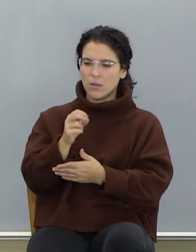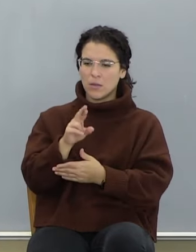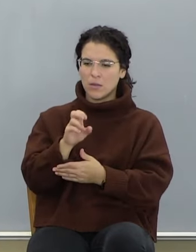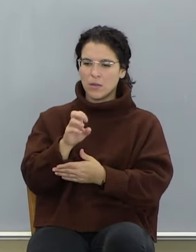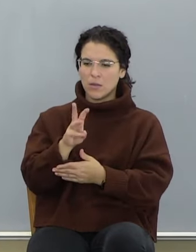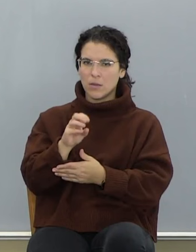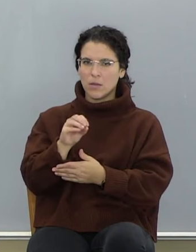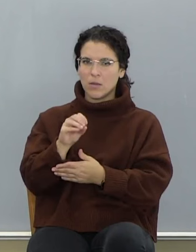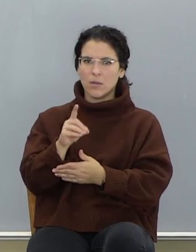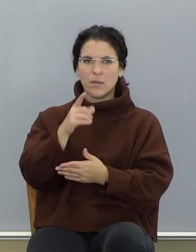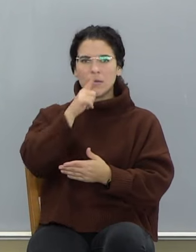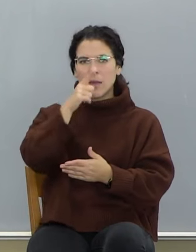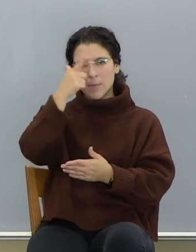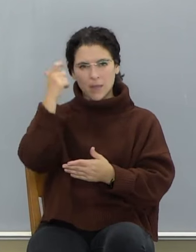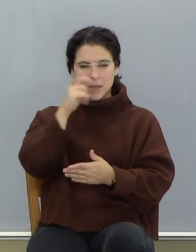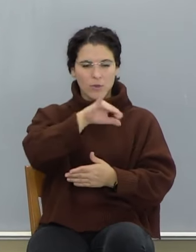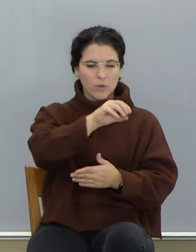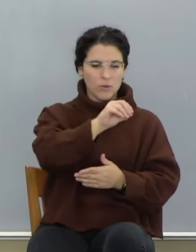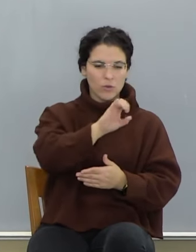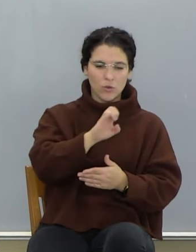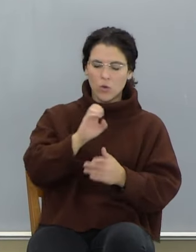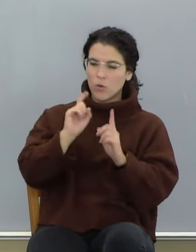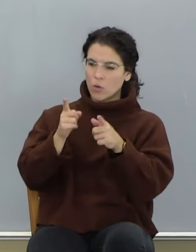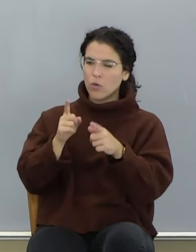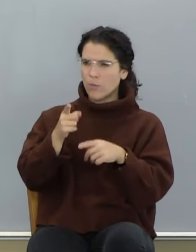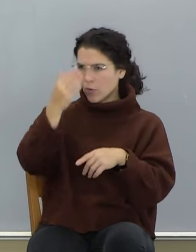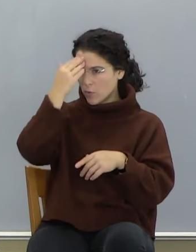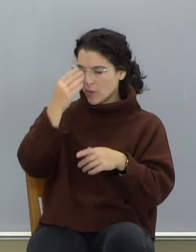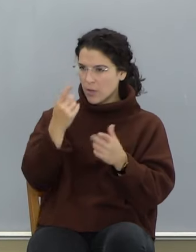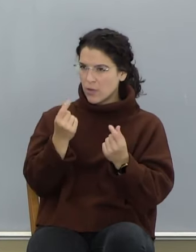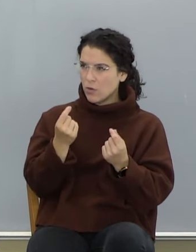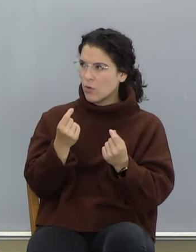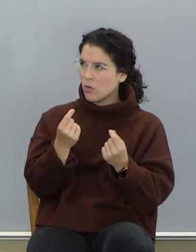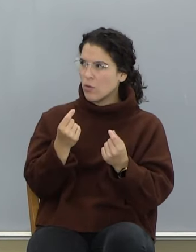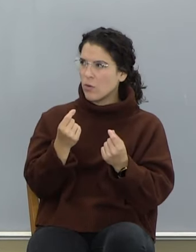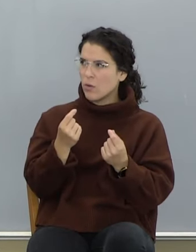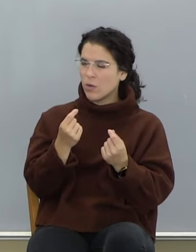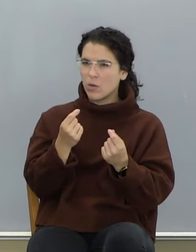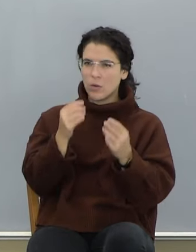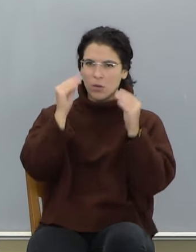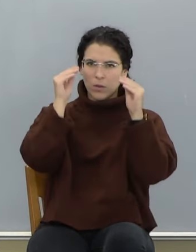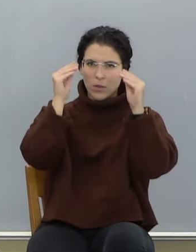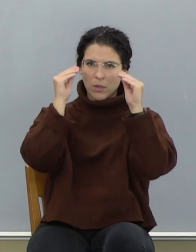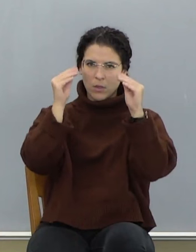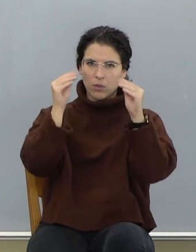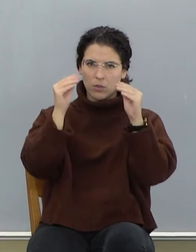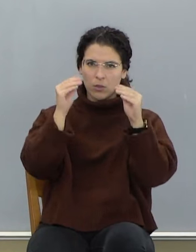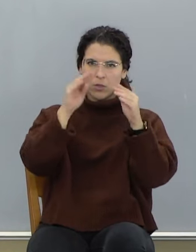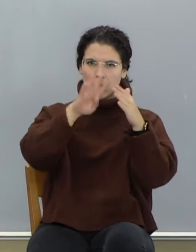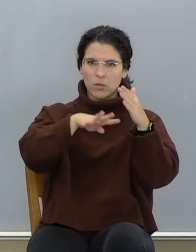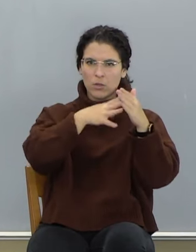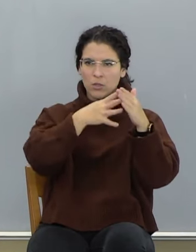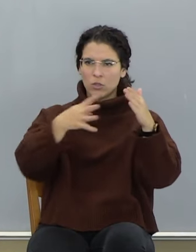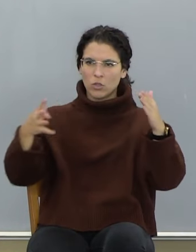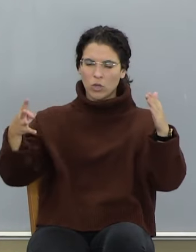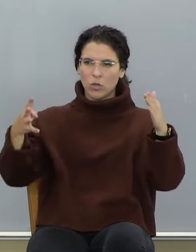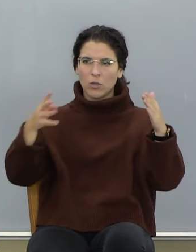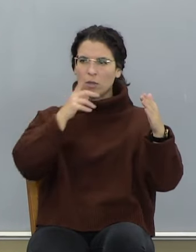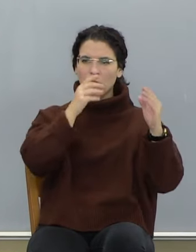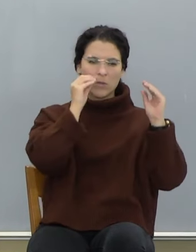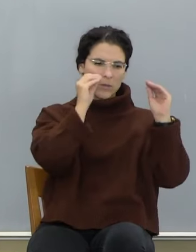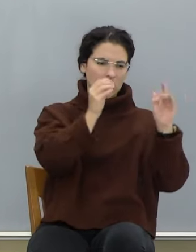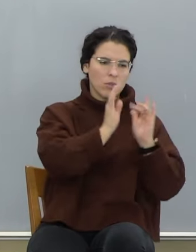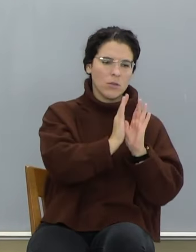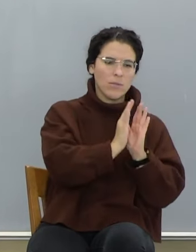not because Joe attends, but because, well, you know what those guys do? They teach the chart. They don't teach the